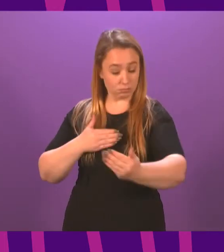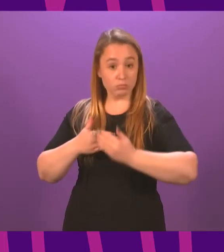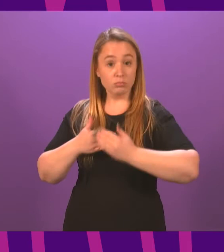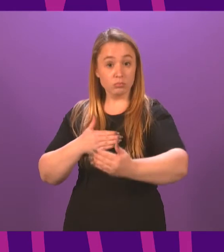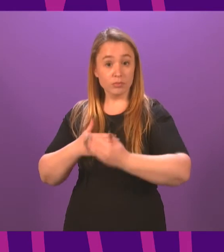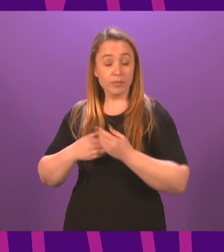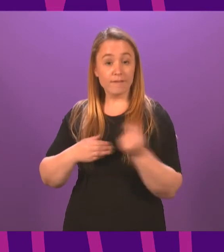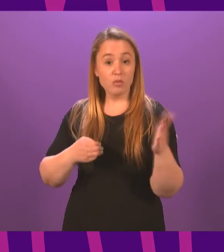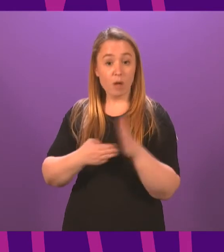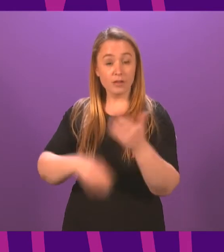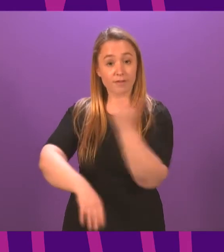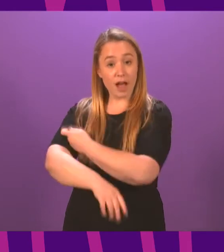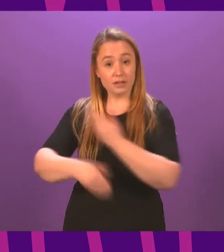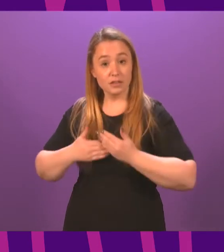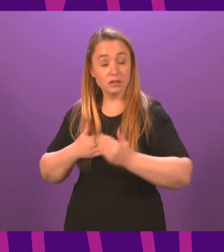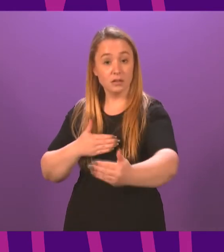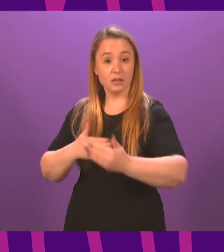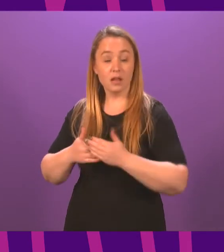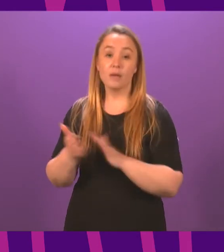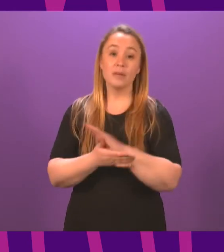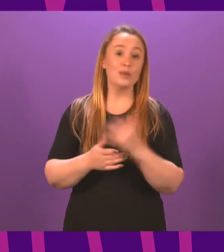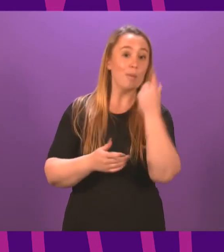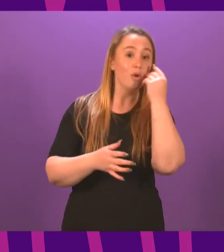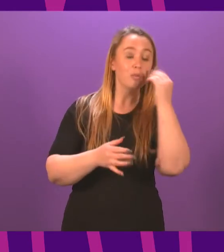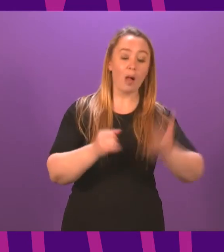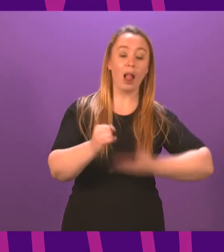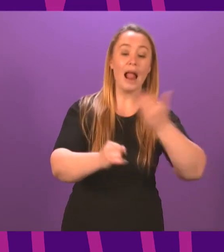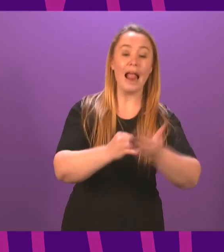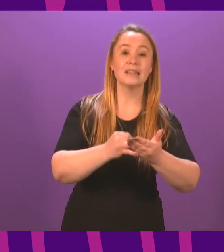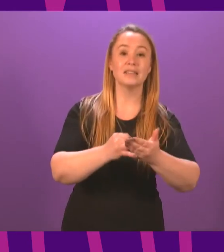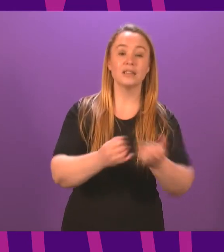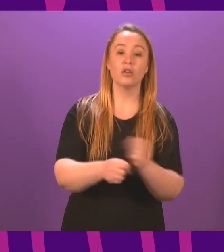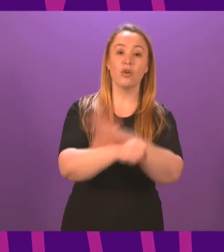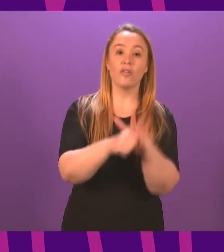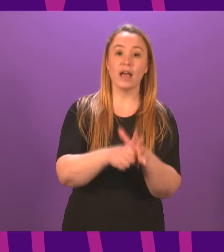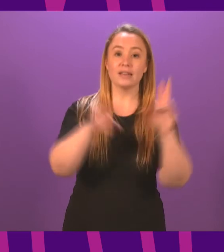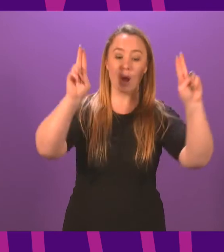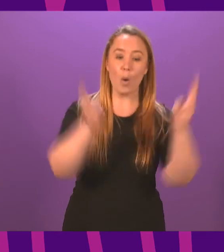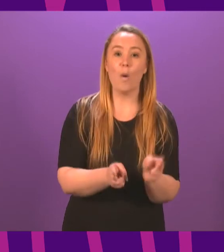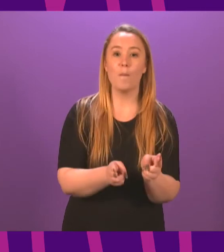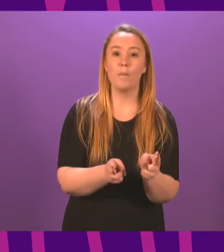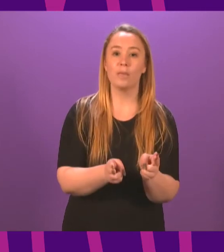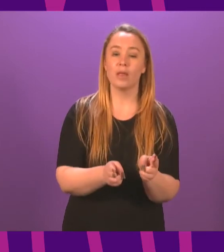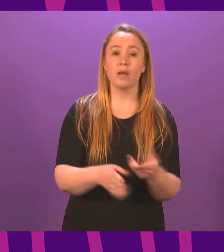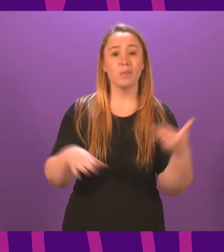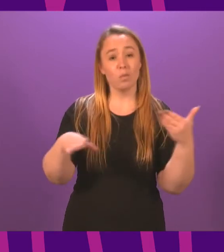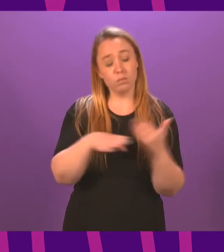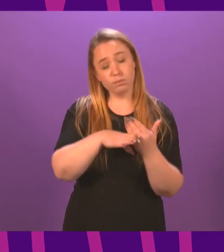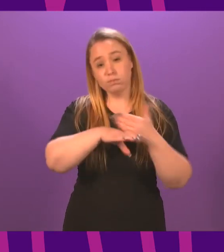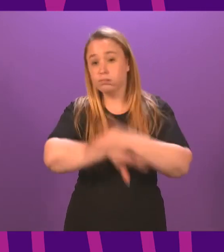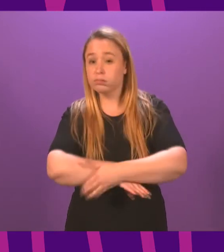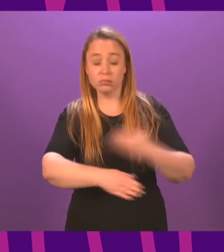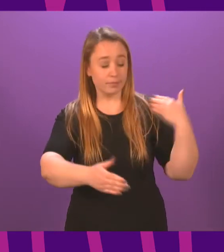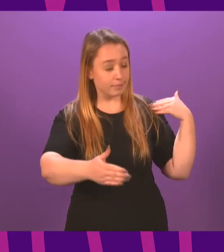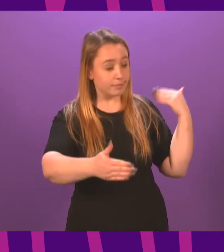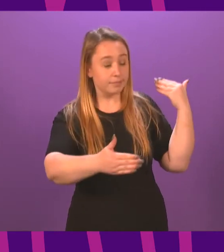coming months, we can now envisage an endpoint to the pandemic. We have come so far and given so much